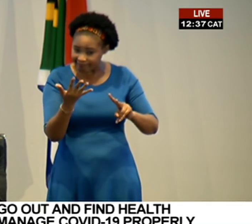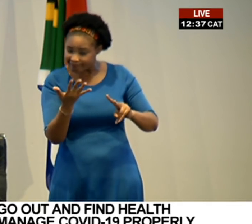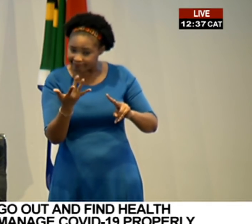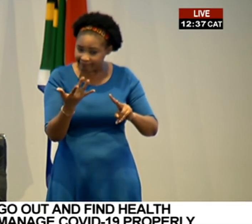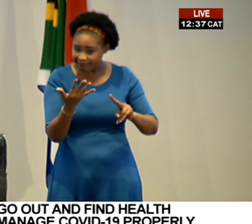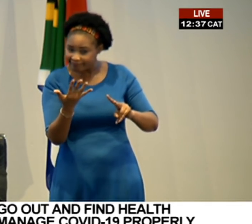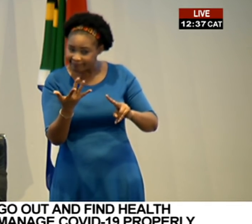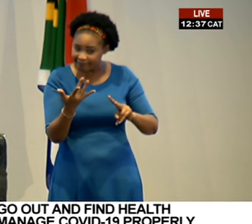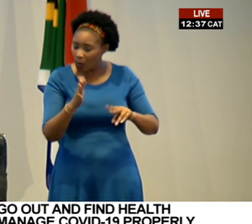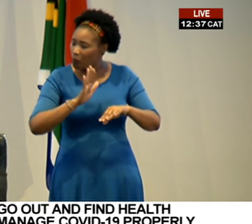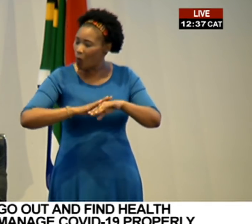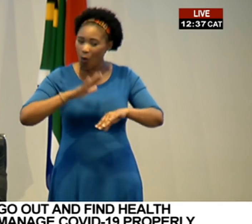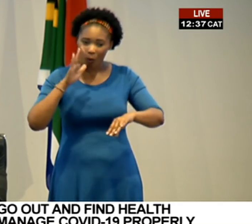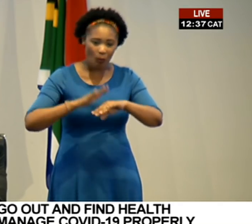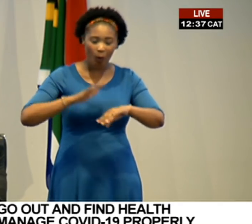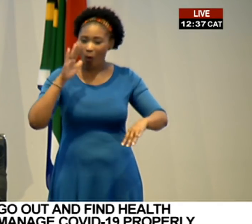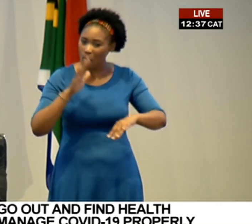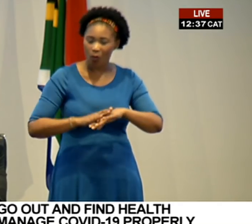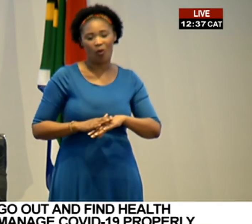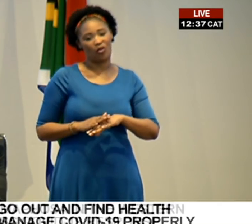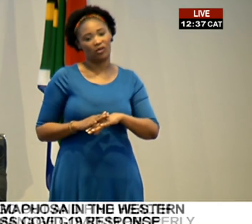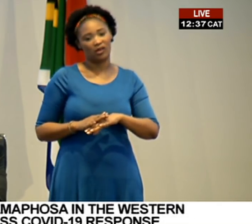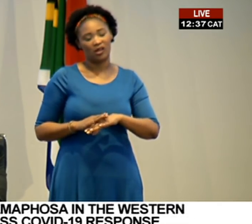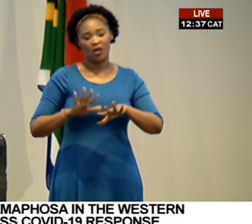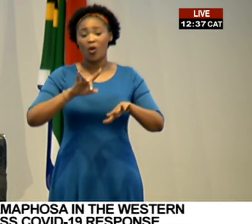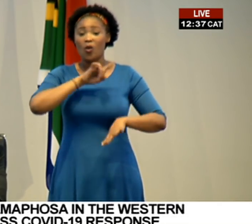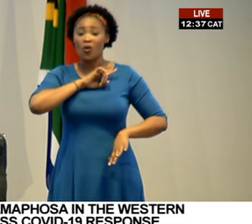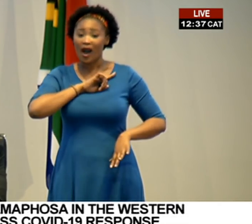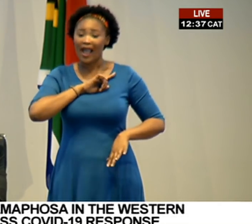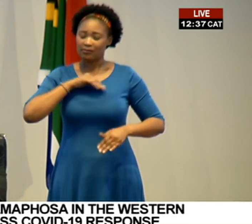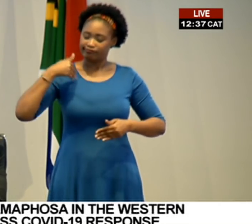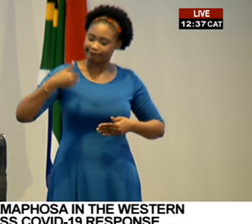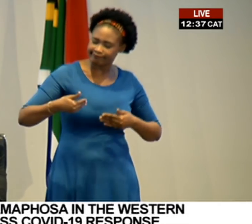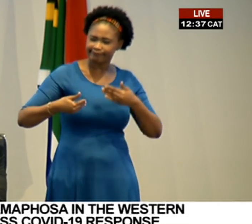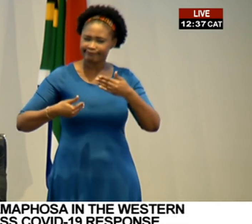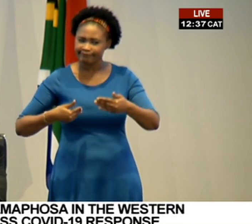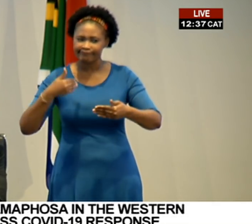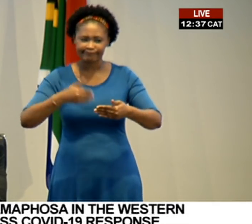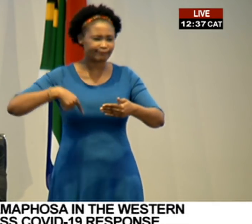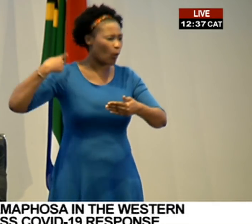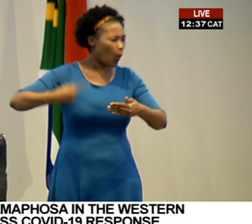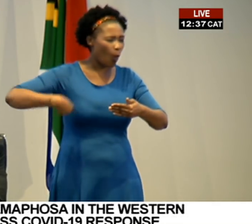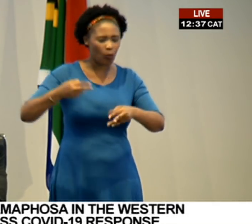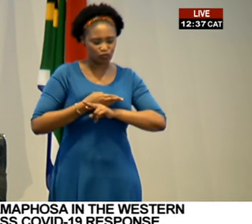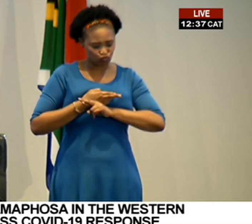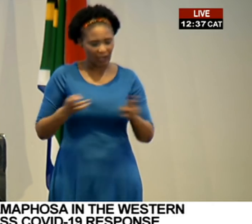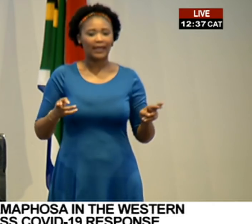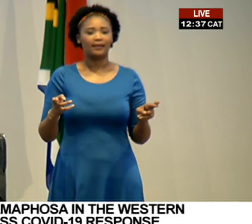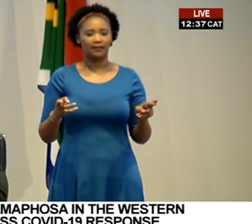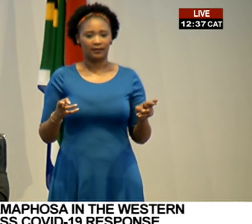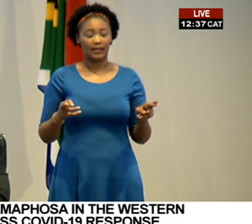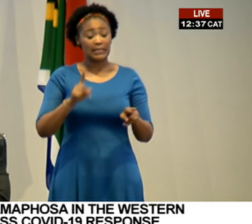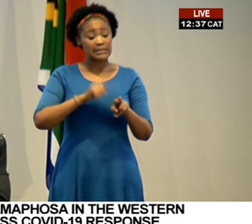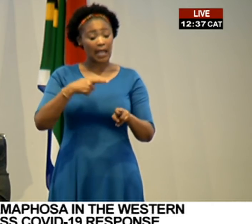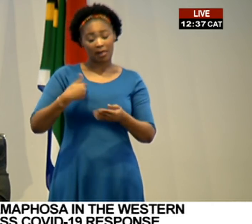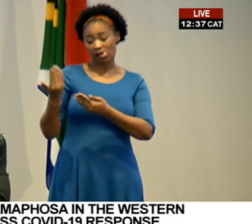above what you are providing for, so that we are constantly on the ready. When I went to